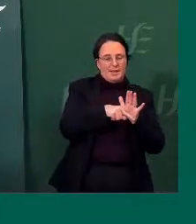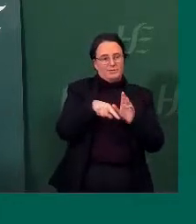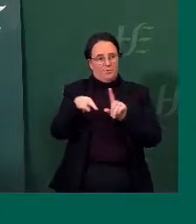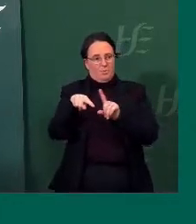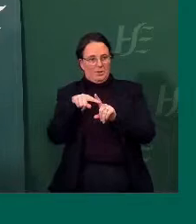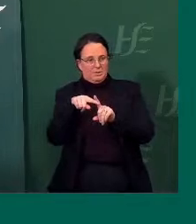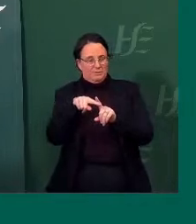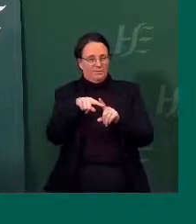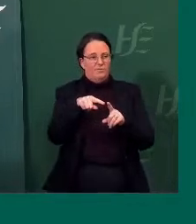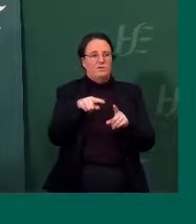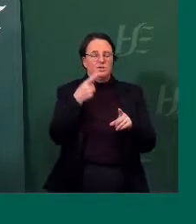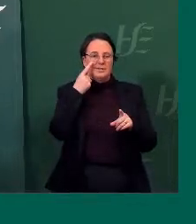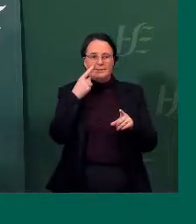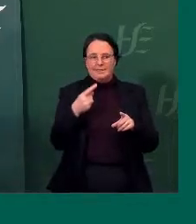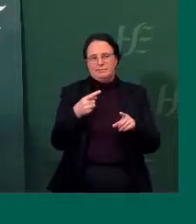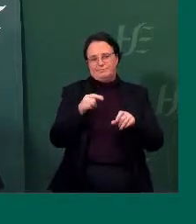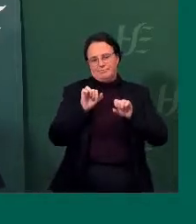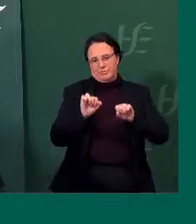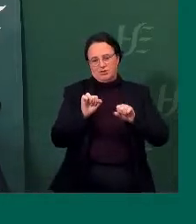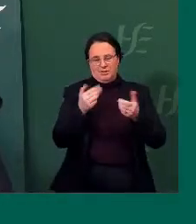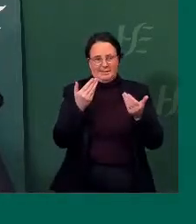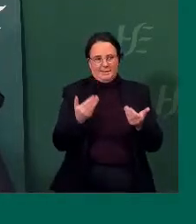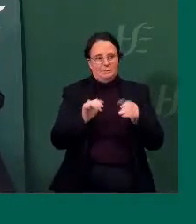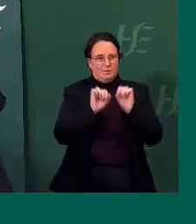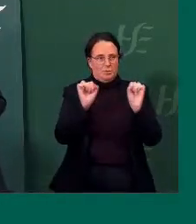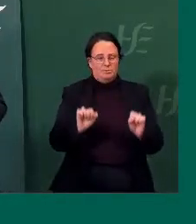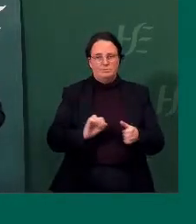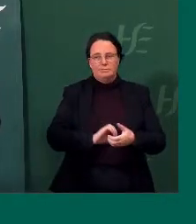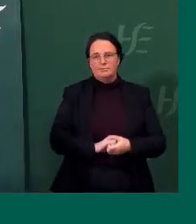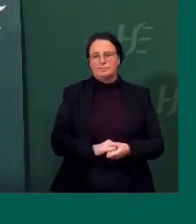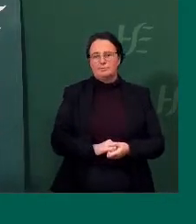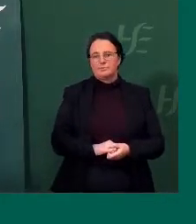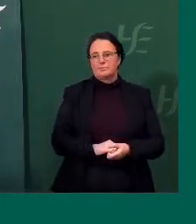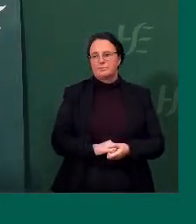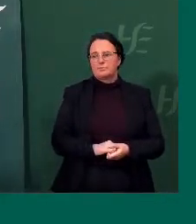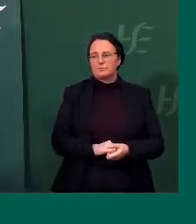reflect the pressures that are there in the system at the moment.